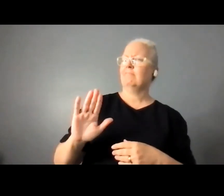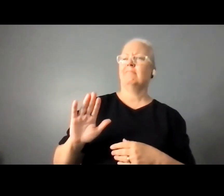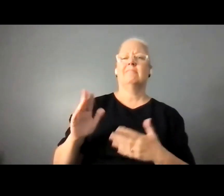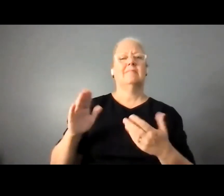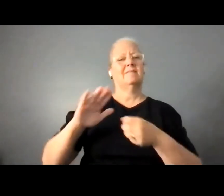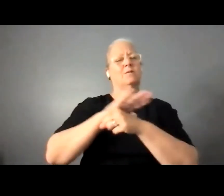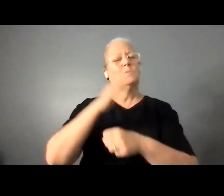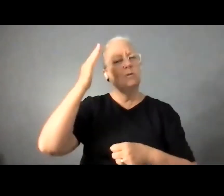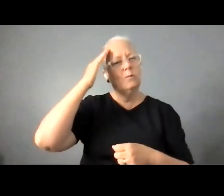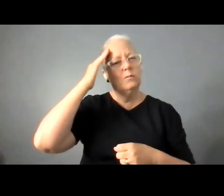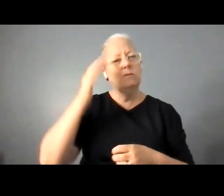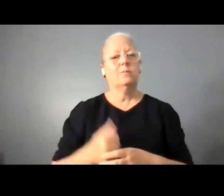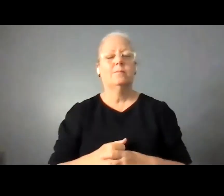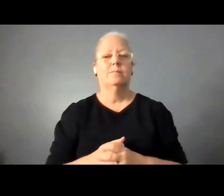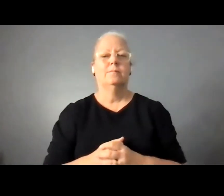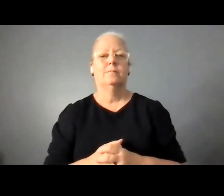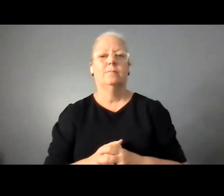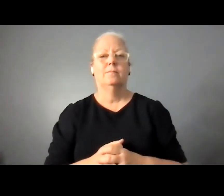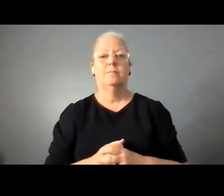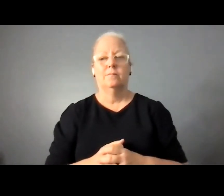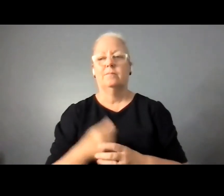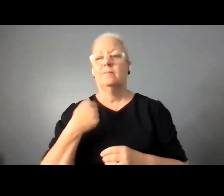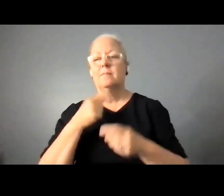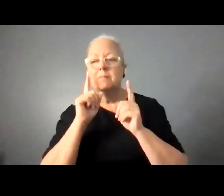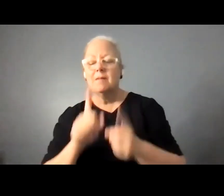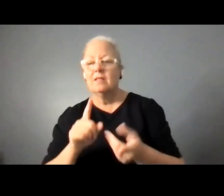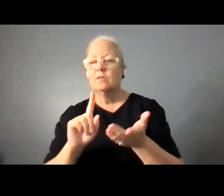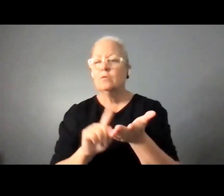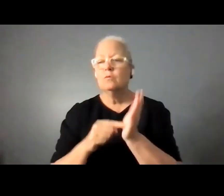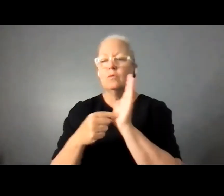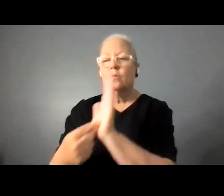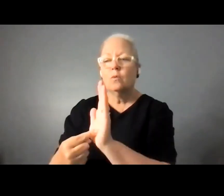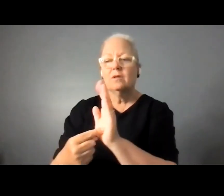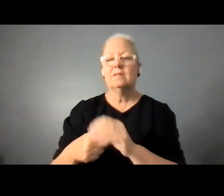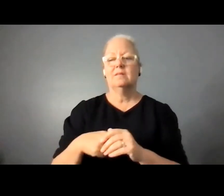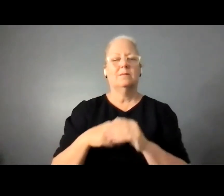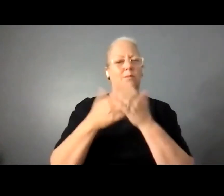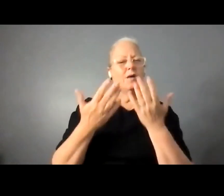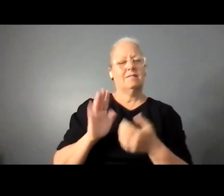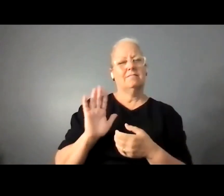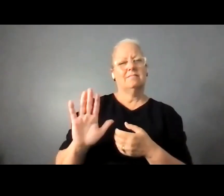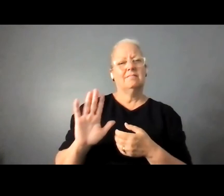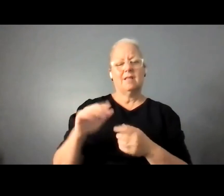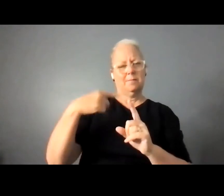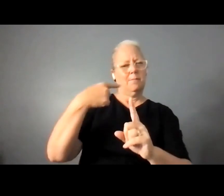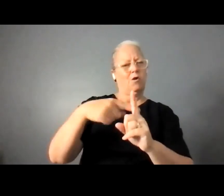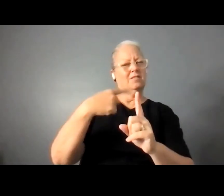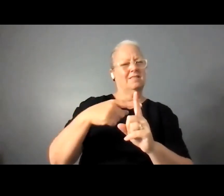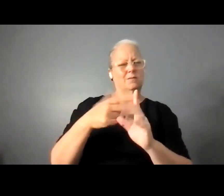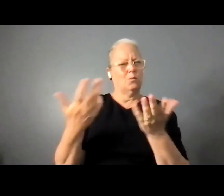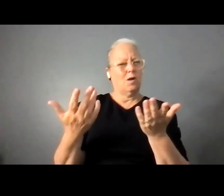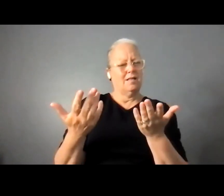And then we have to show what these positive stereotypes look like. We have